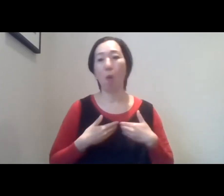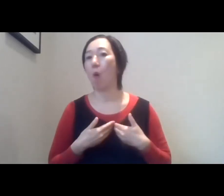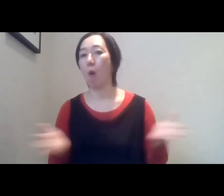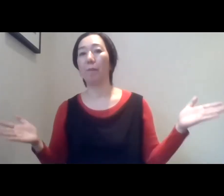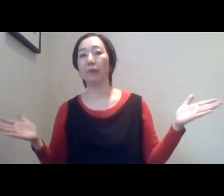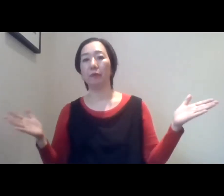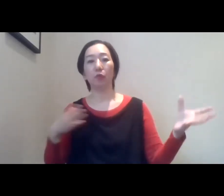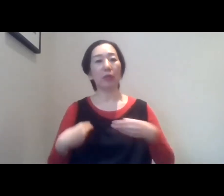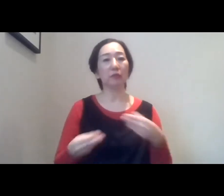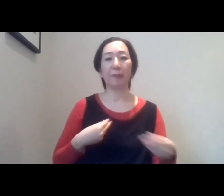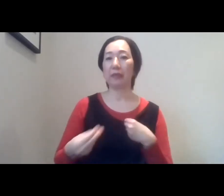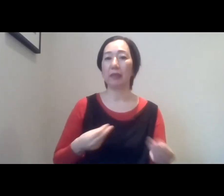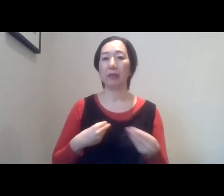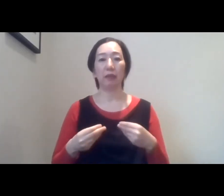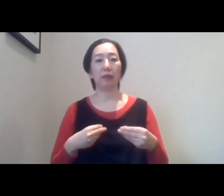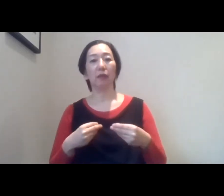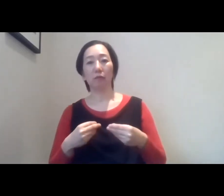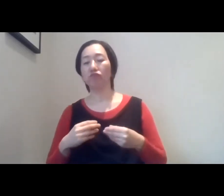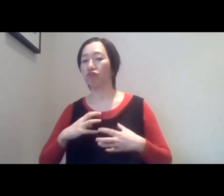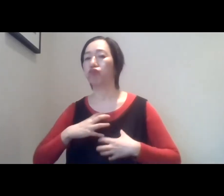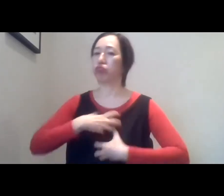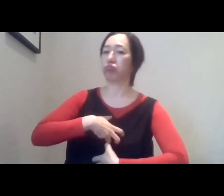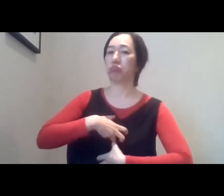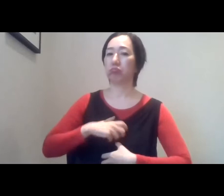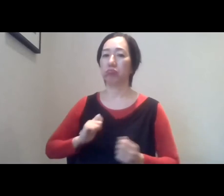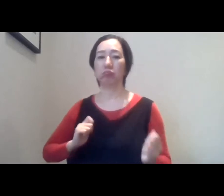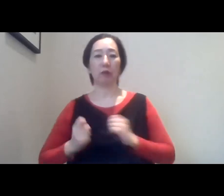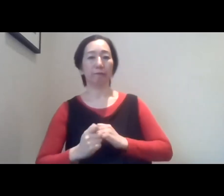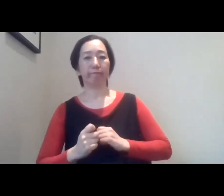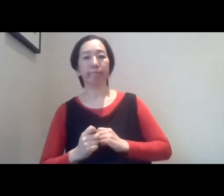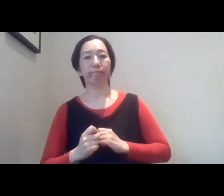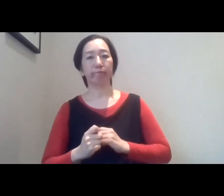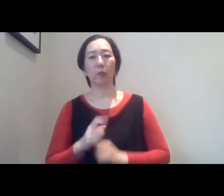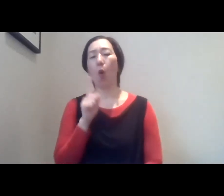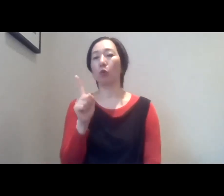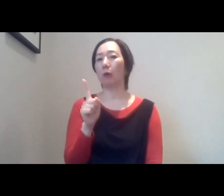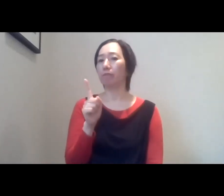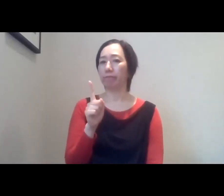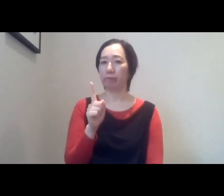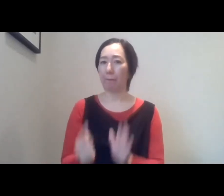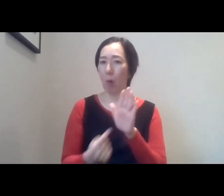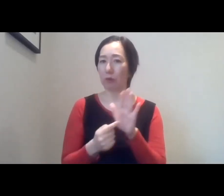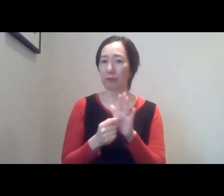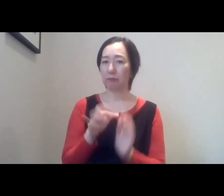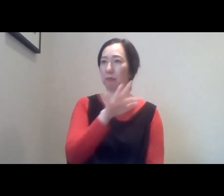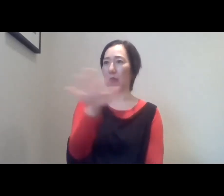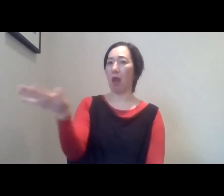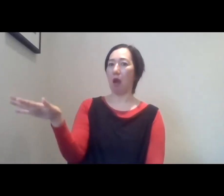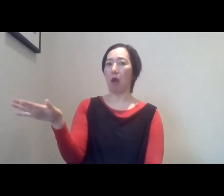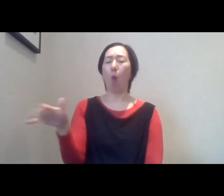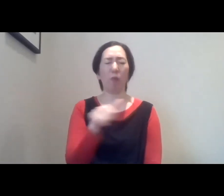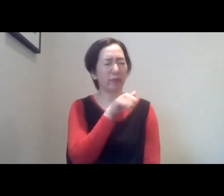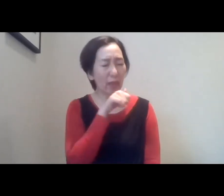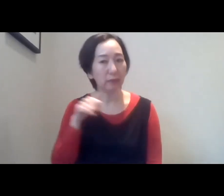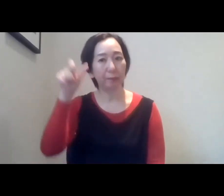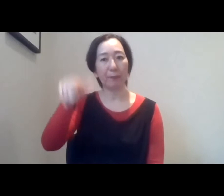setup. But thankfully, the team that I had around about me were adaptable, flexible, highly skilled, and very open. And what